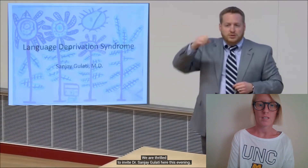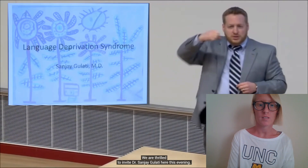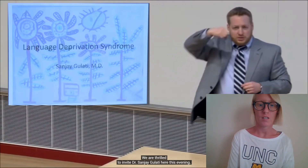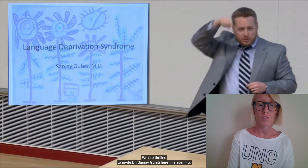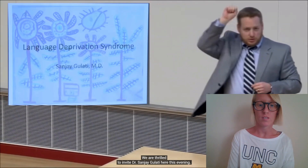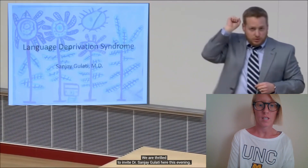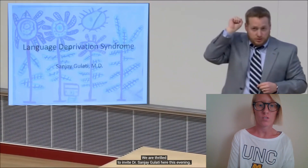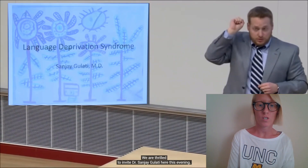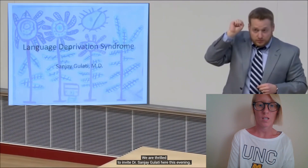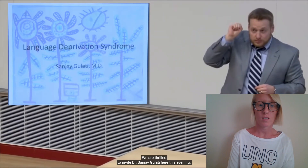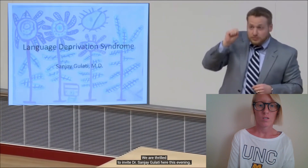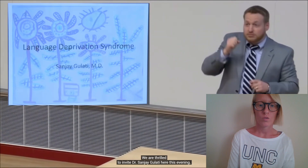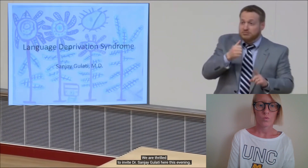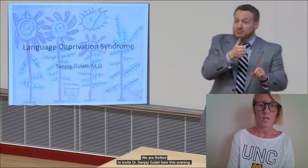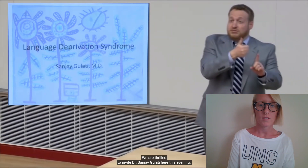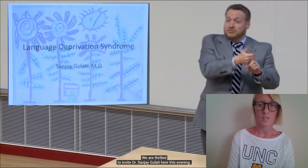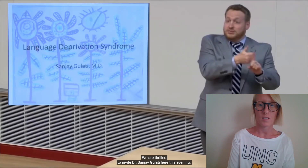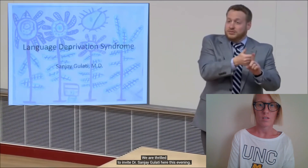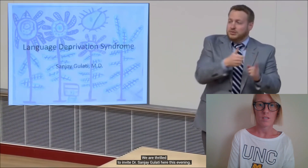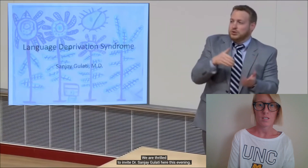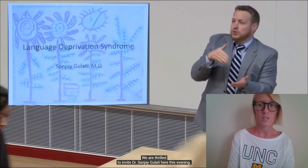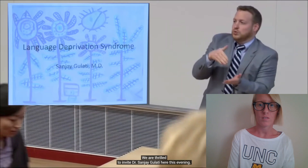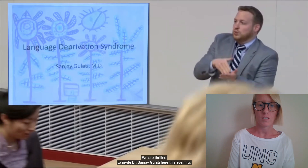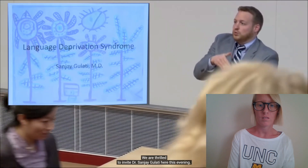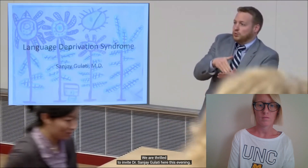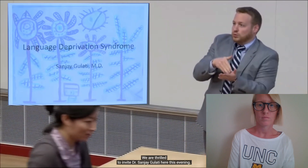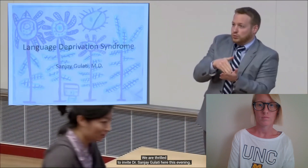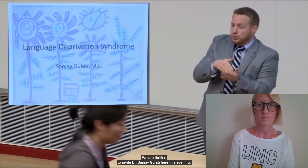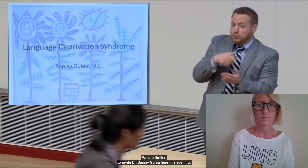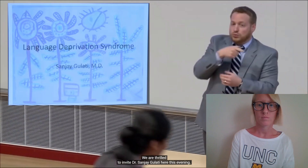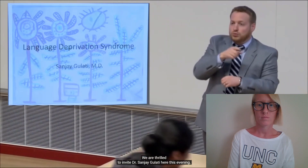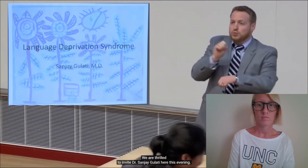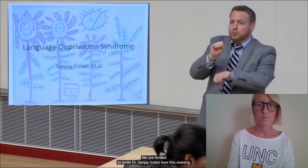to here this invite evening. Dr. Sanjay Gulati here this evening.